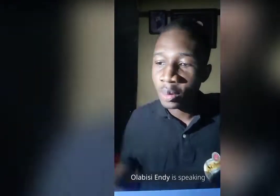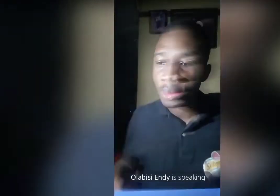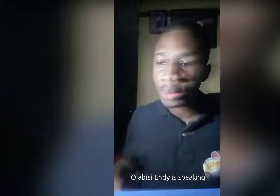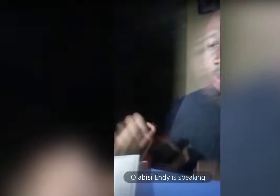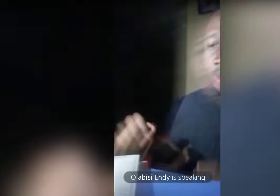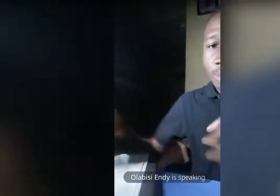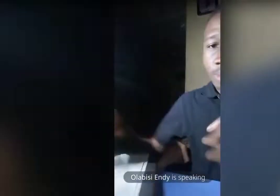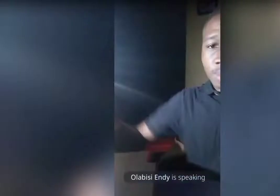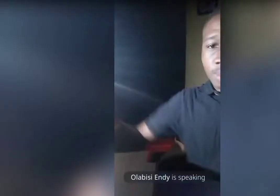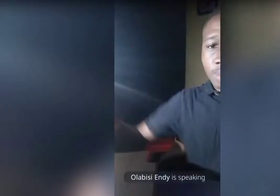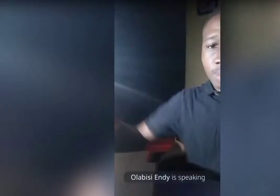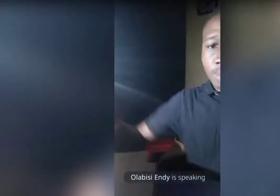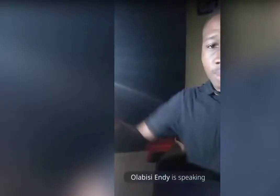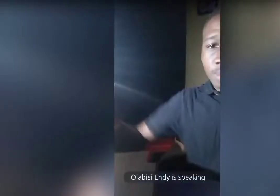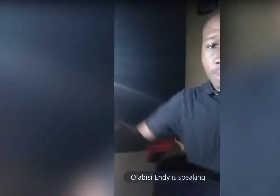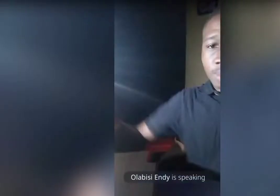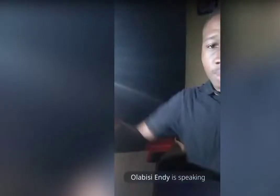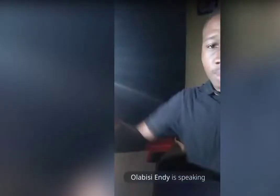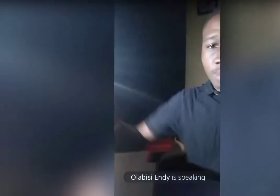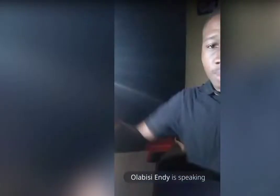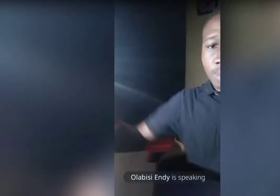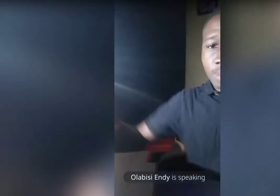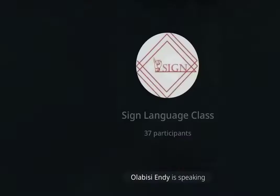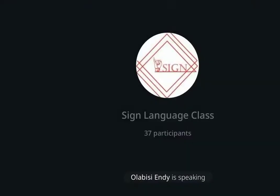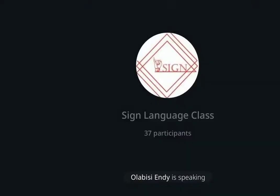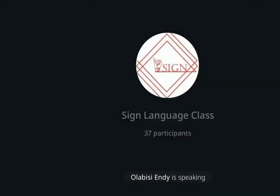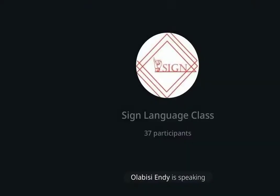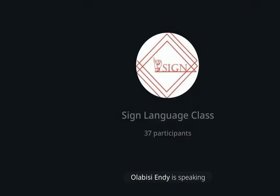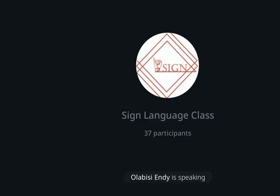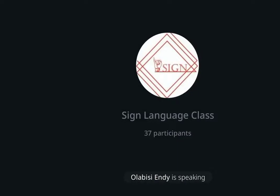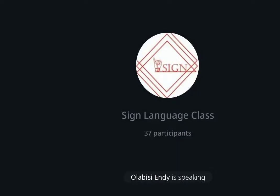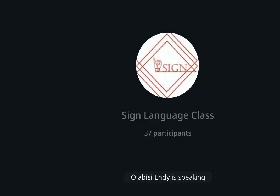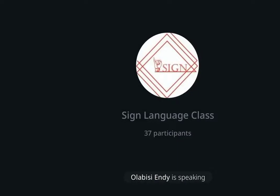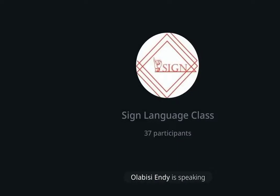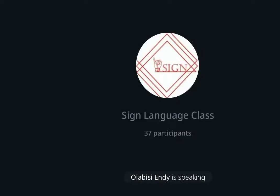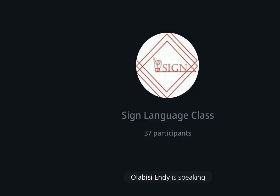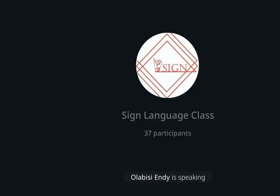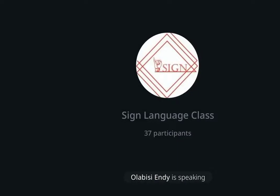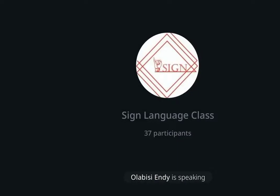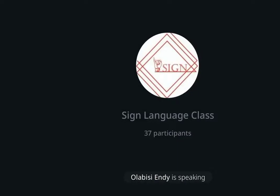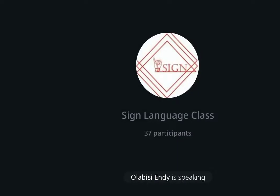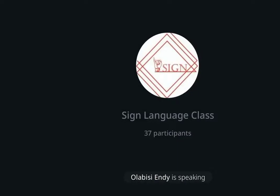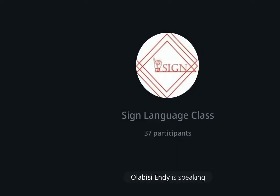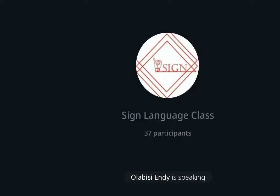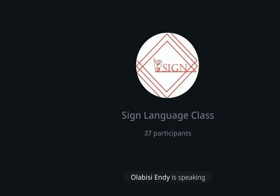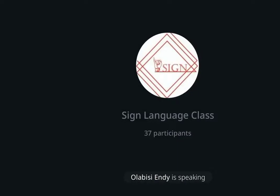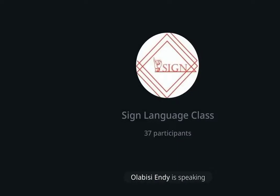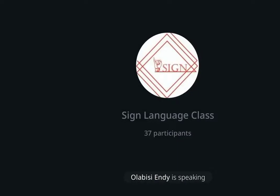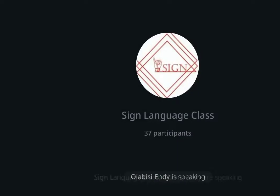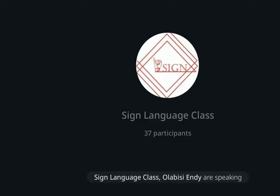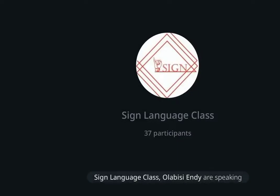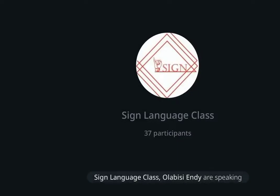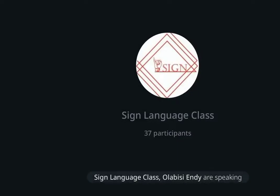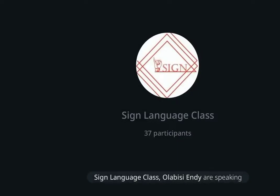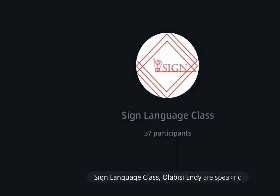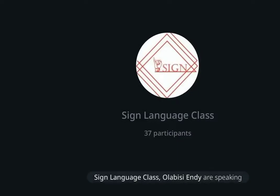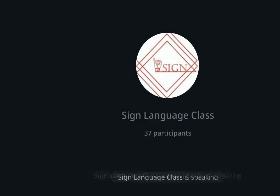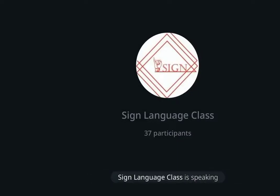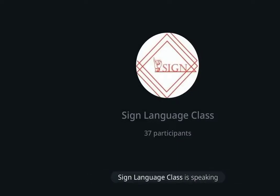We don't have him on the spotlight anymore. He's coming up. He's coming up. He will come up. Okay.